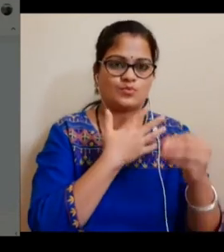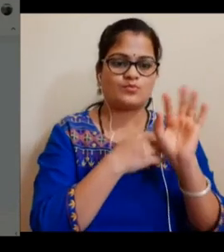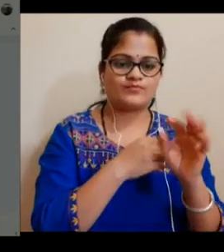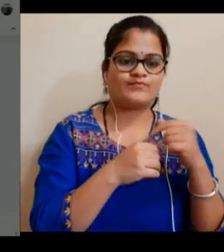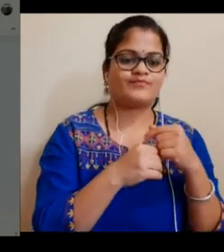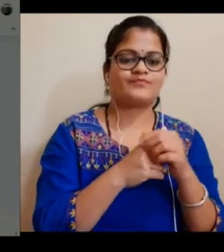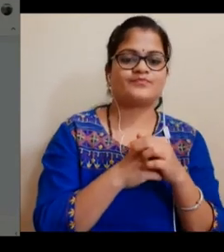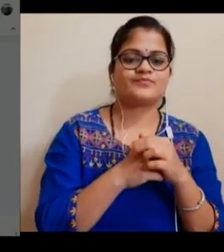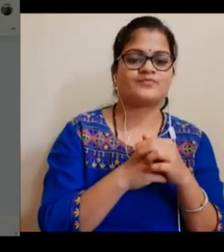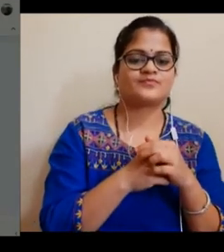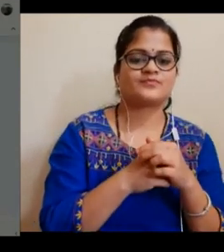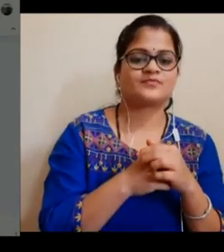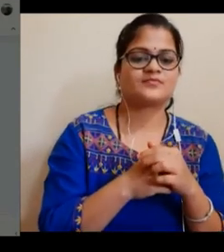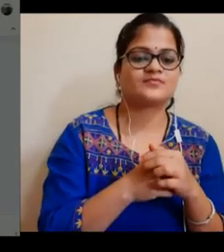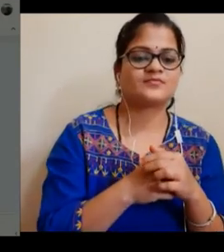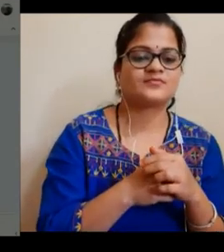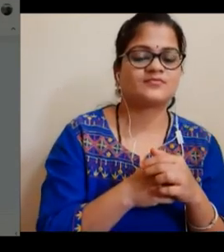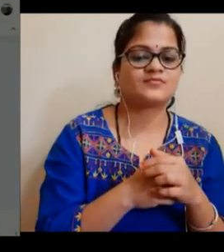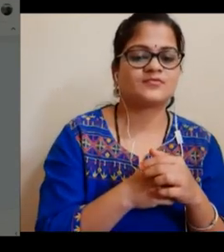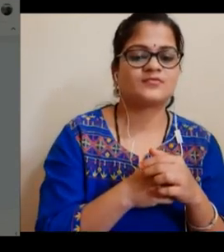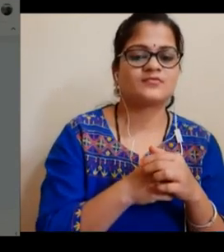now I can paste it here.